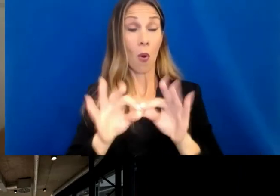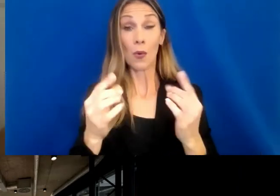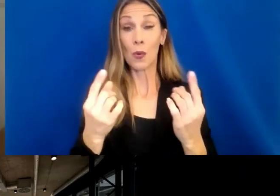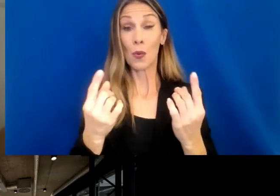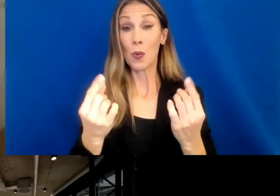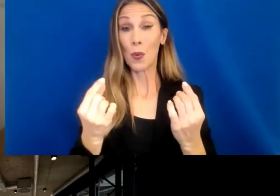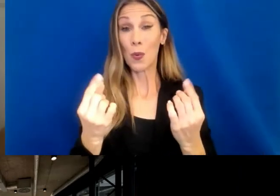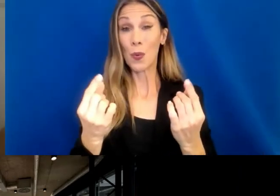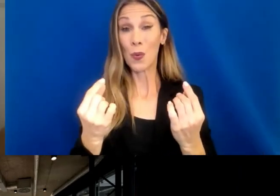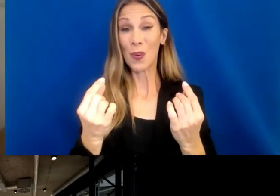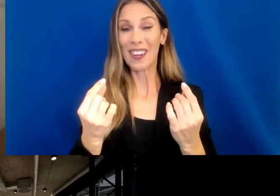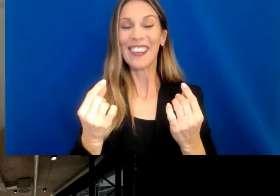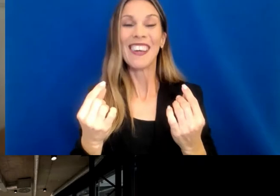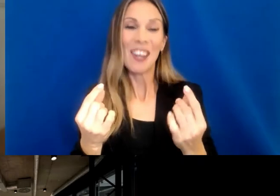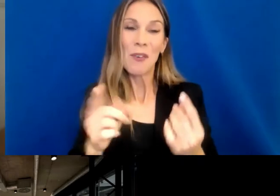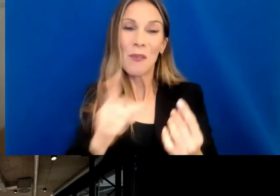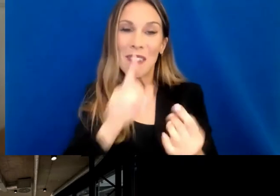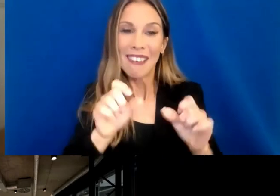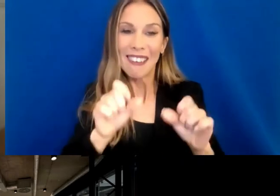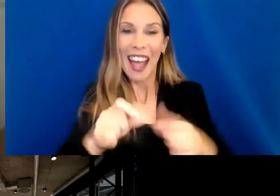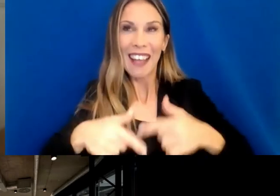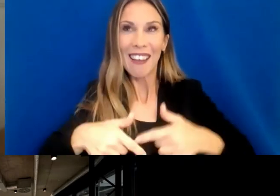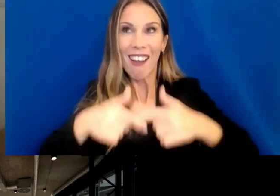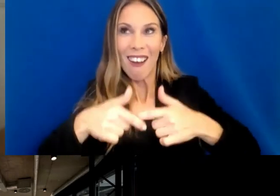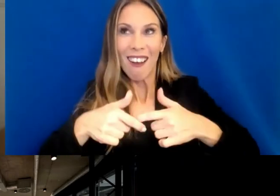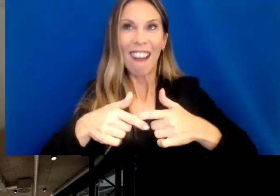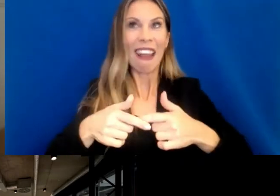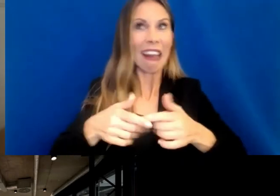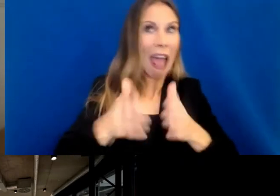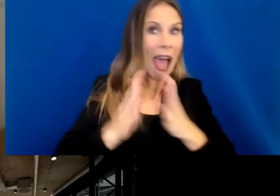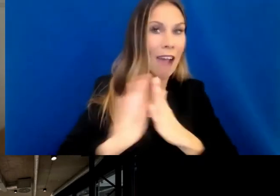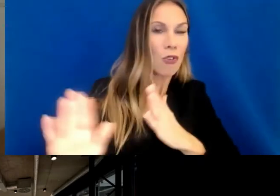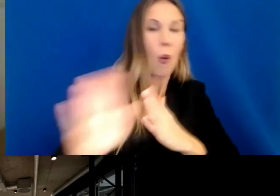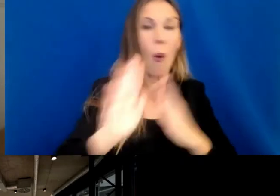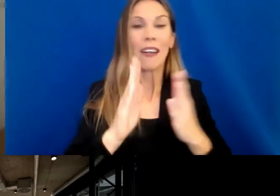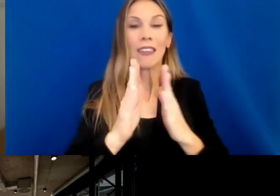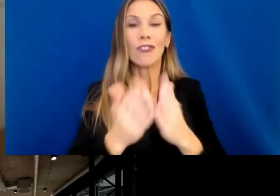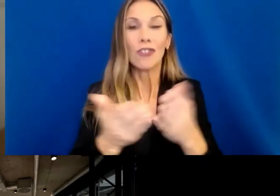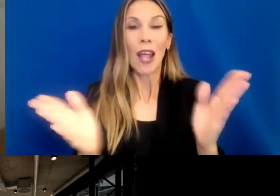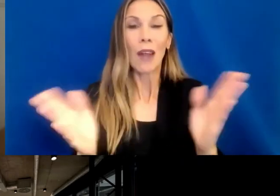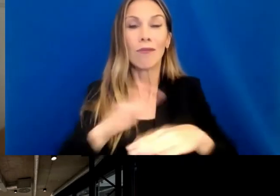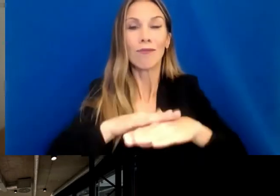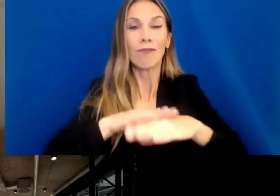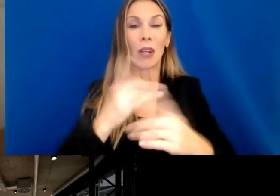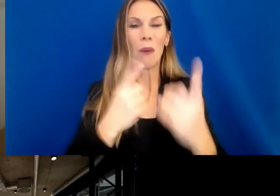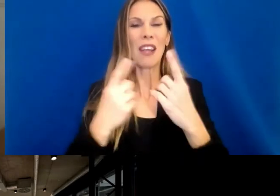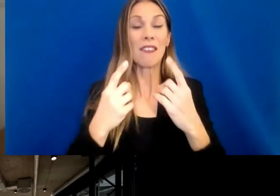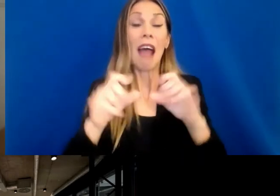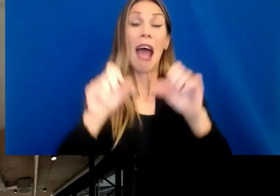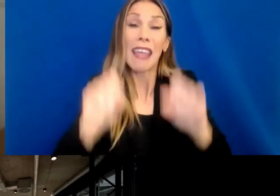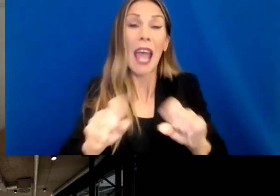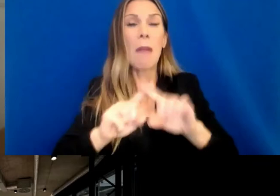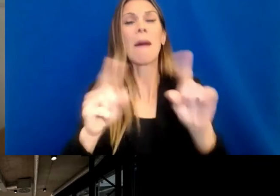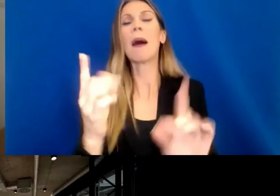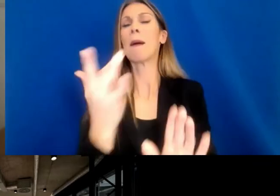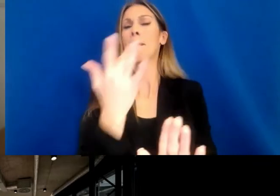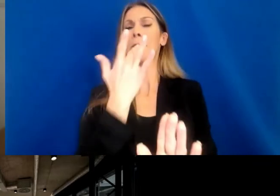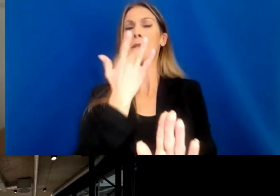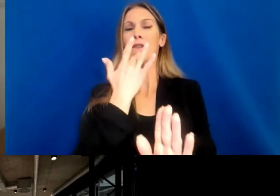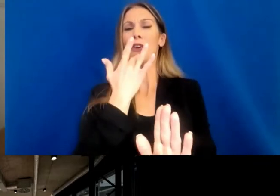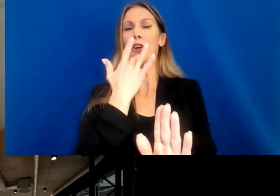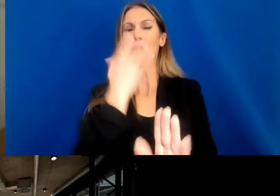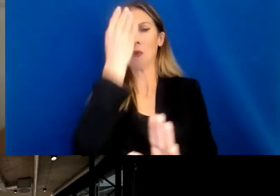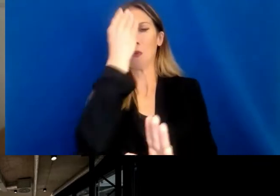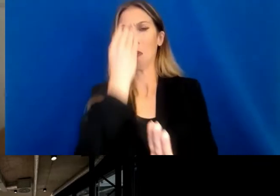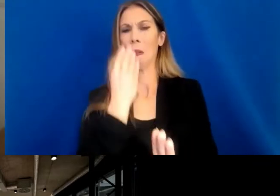I could stop and entertain general questions, but I really want to emphasize what's available to you already,